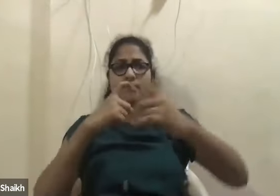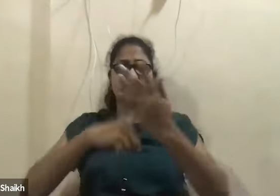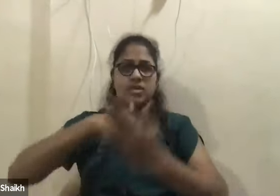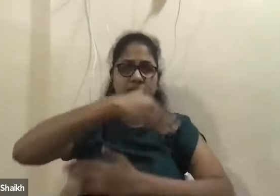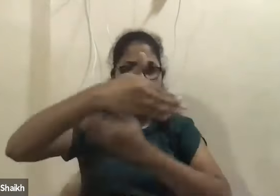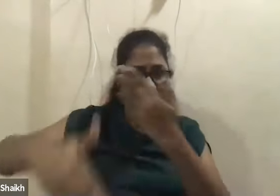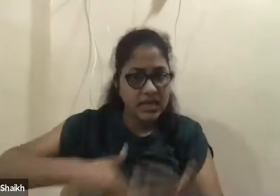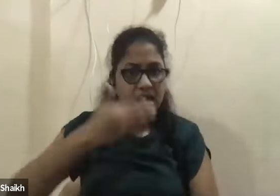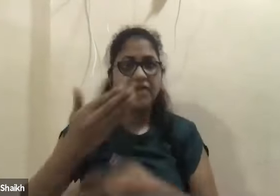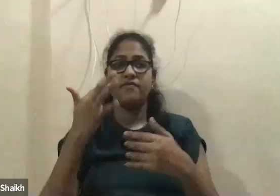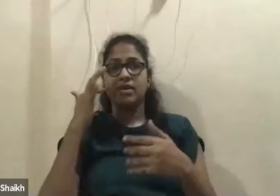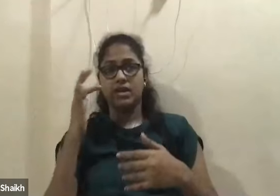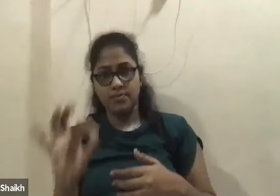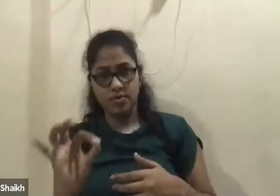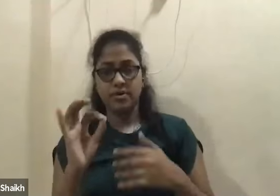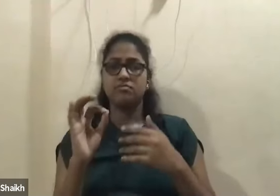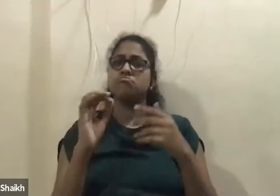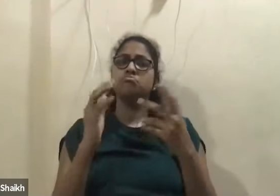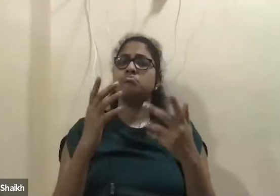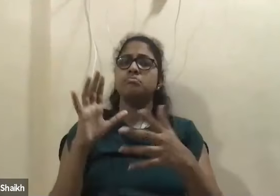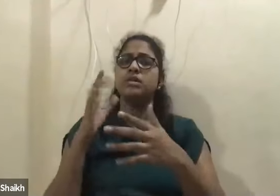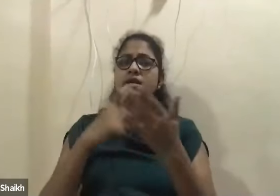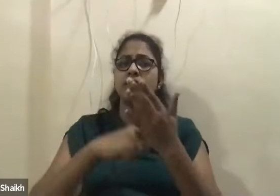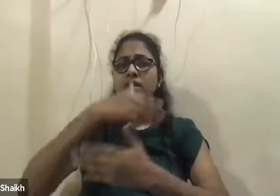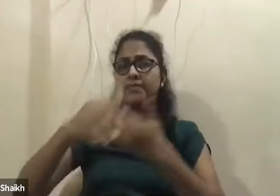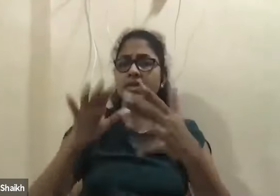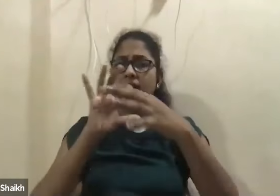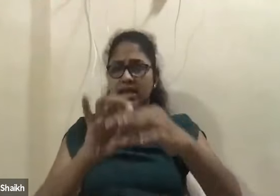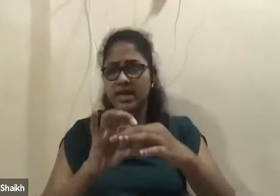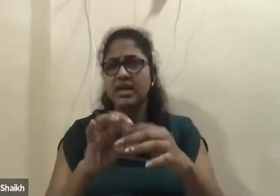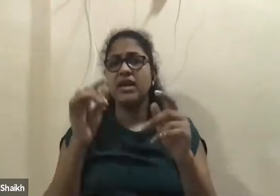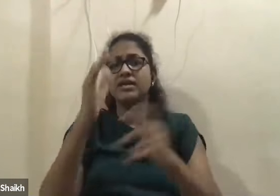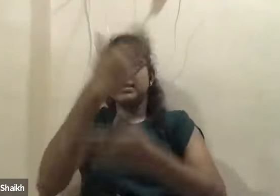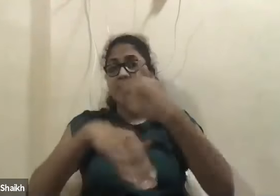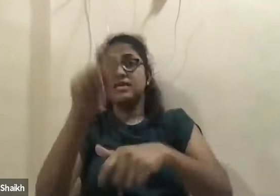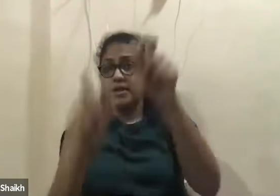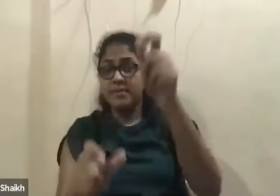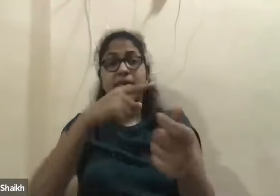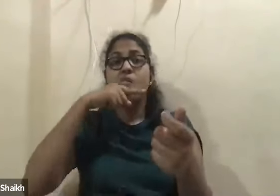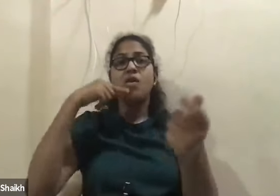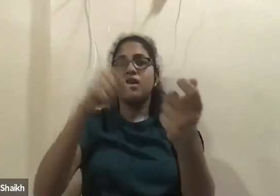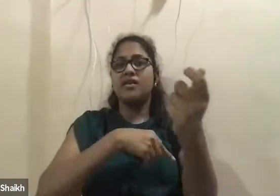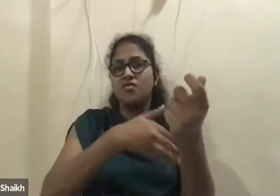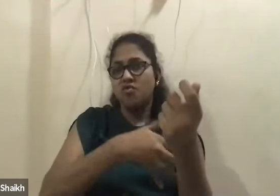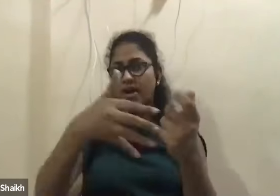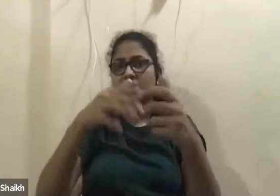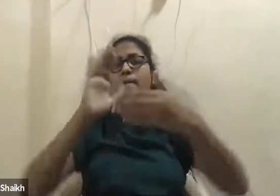relative would be any person related to person with disability by blood, marriage, or adoption. Any